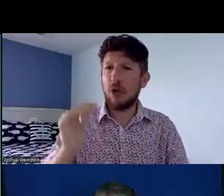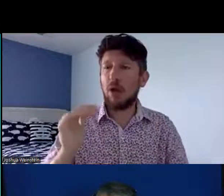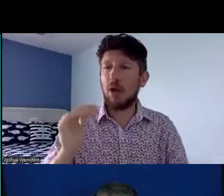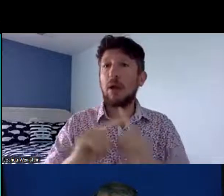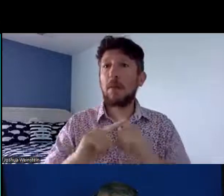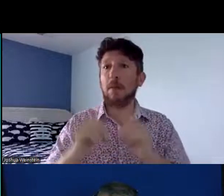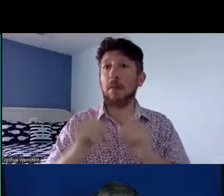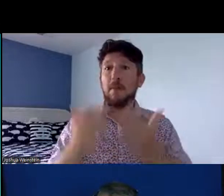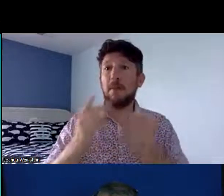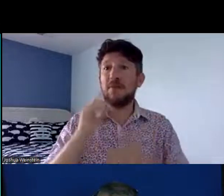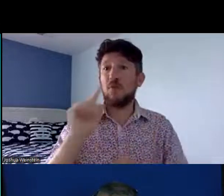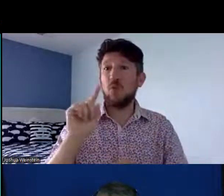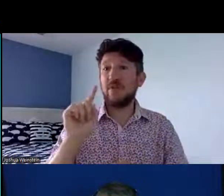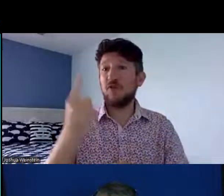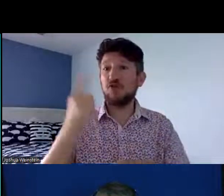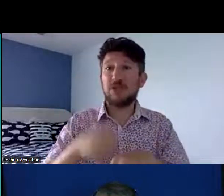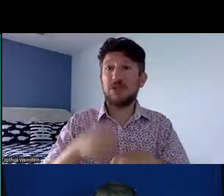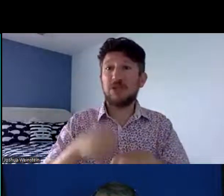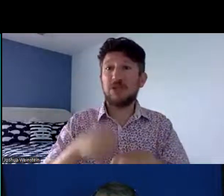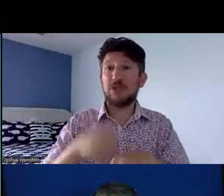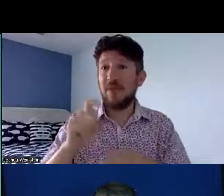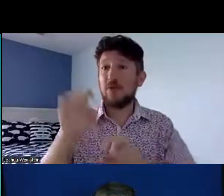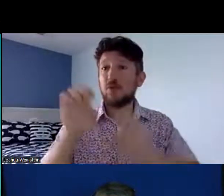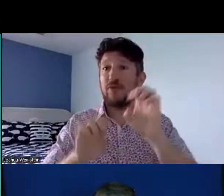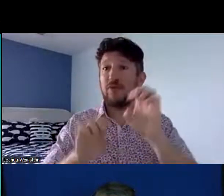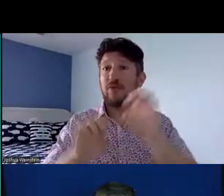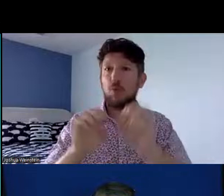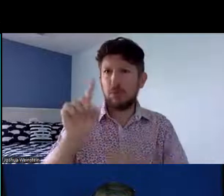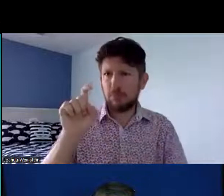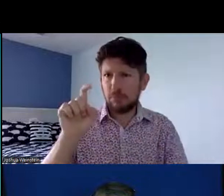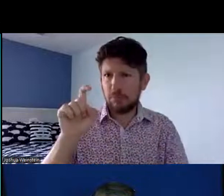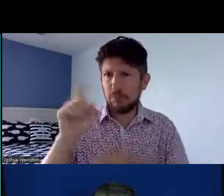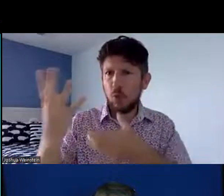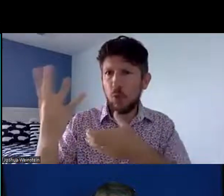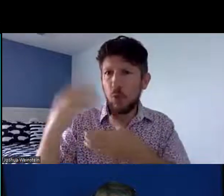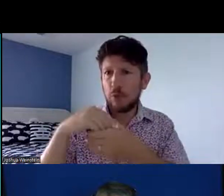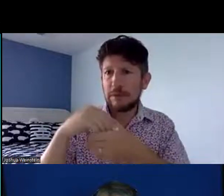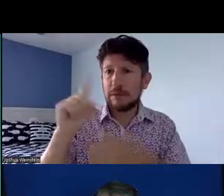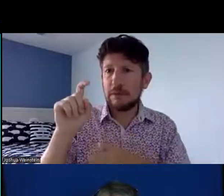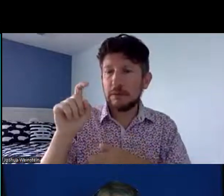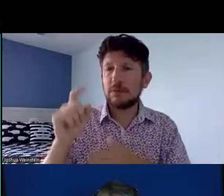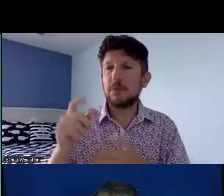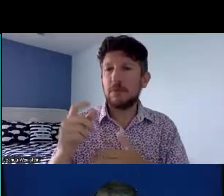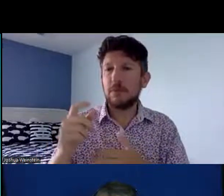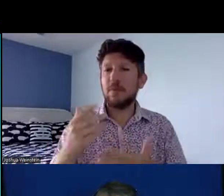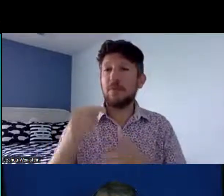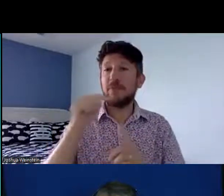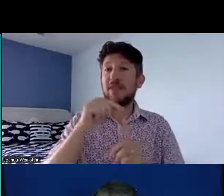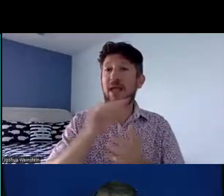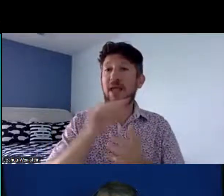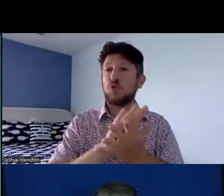So there are new evaluations for deaf and hard of hearing children. So if you're doing a